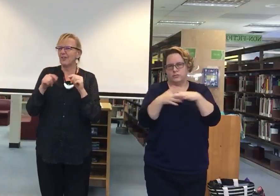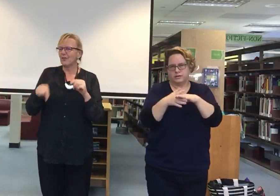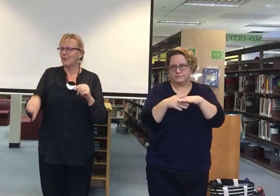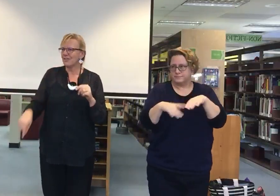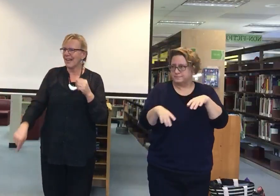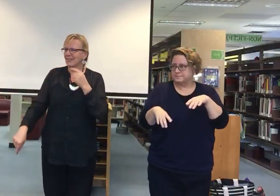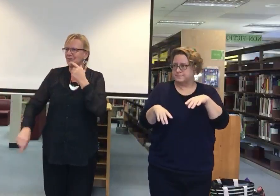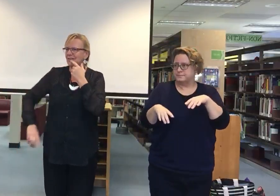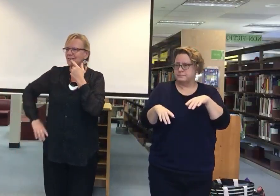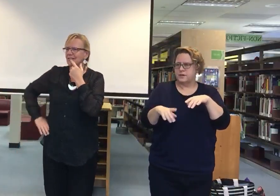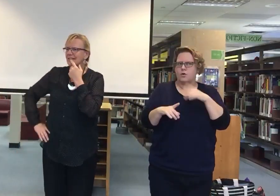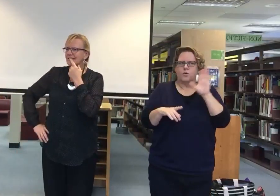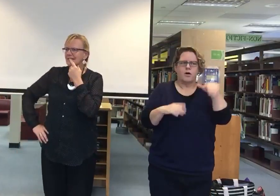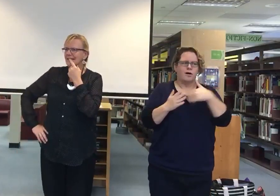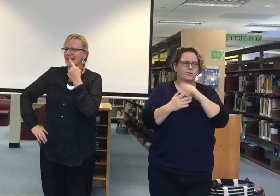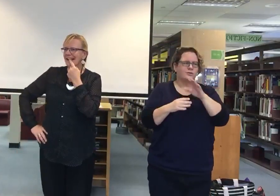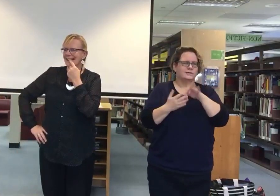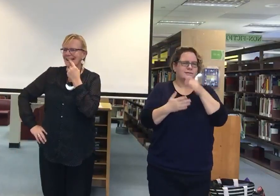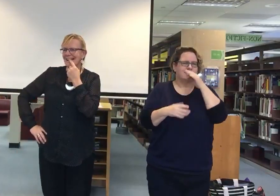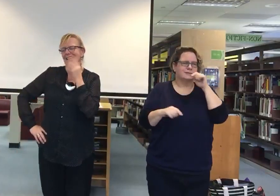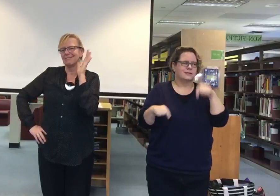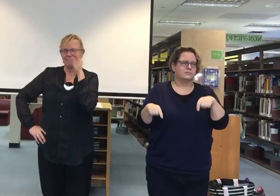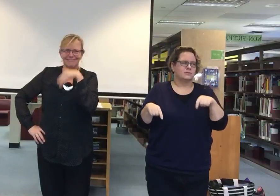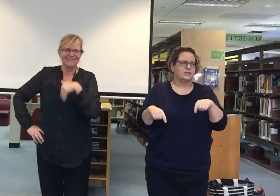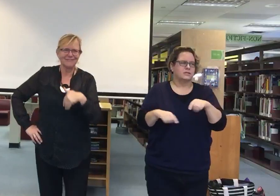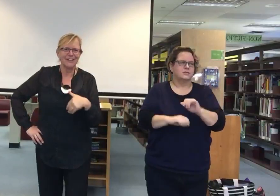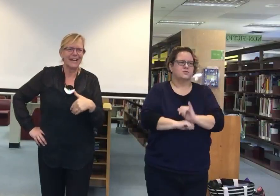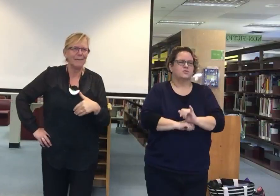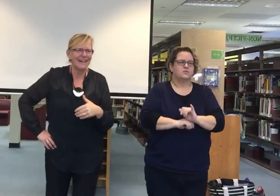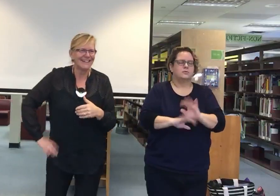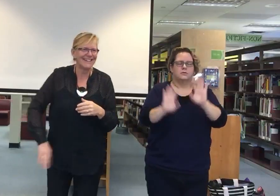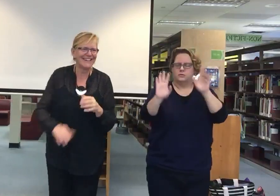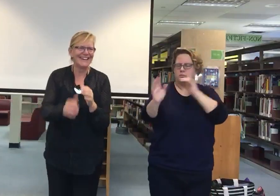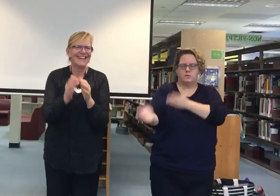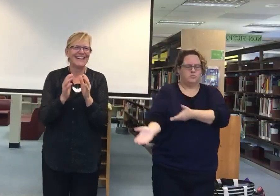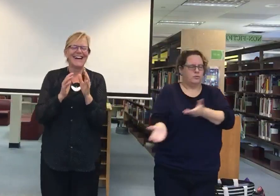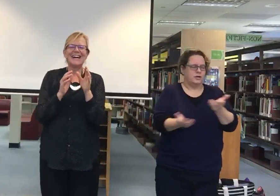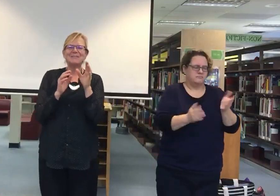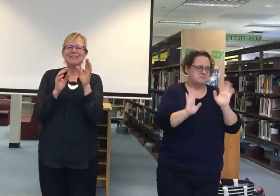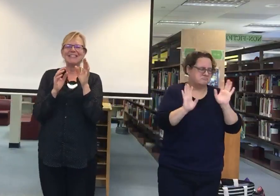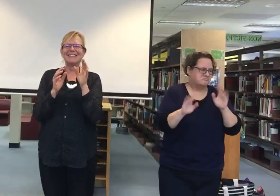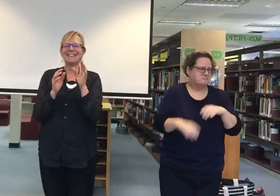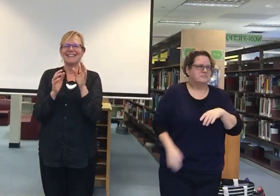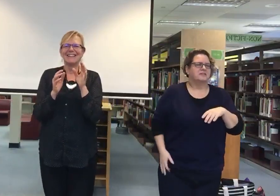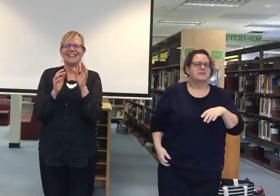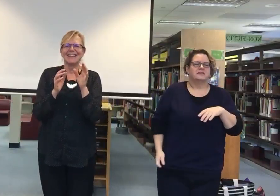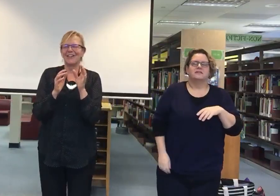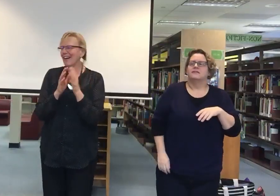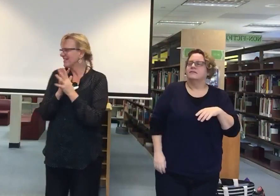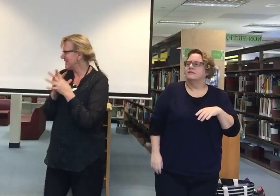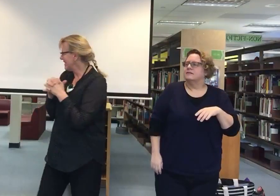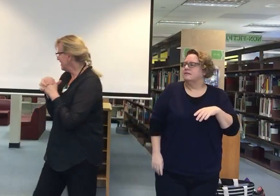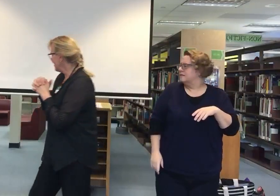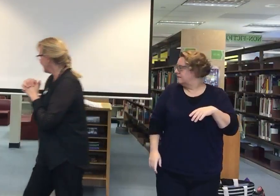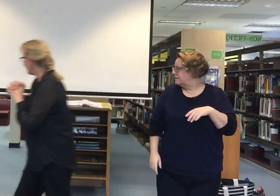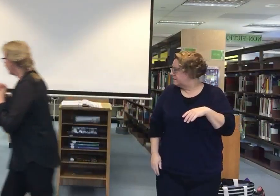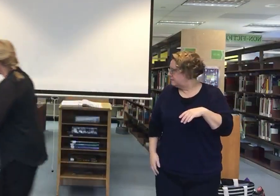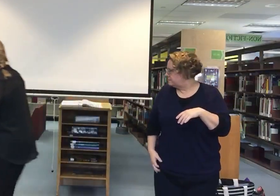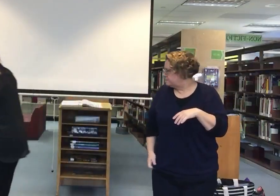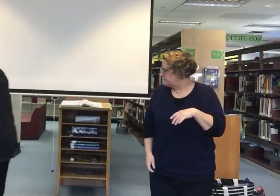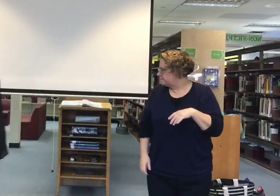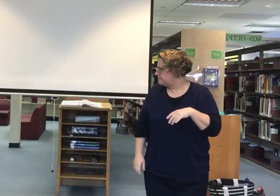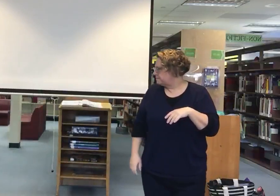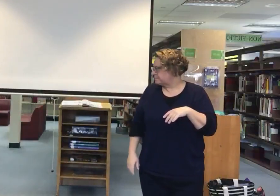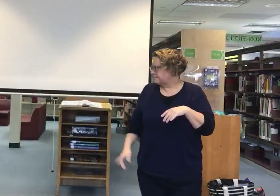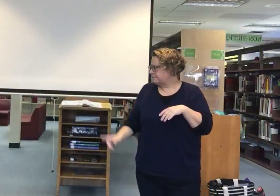Oh yeah, and all your snacks are downstairs. We'll get them. Or actually,